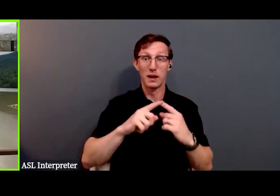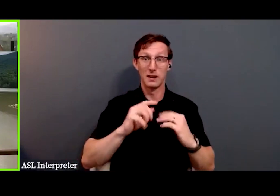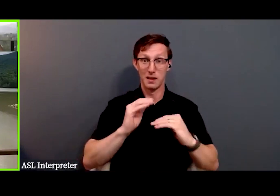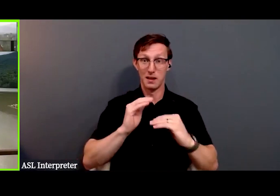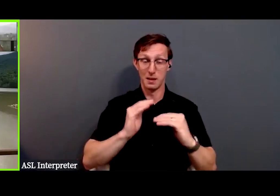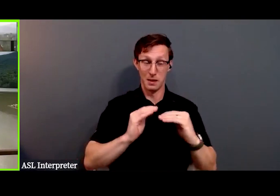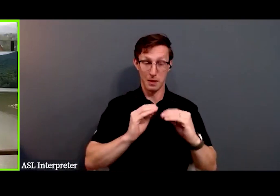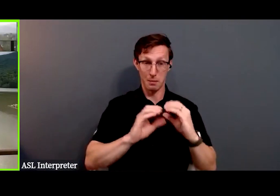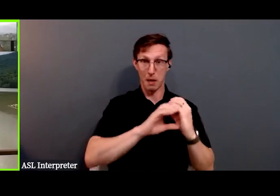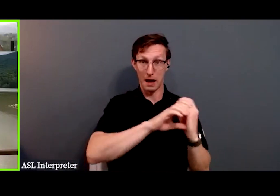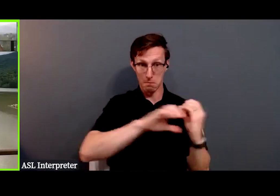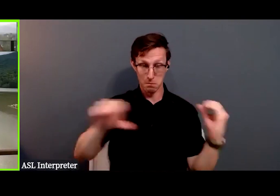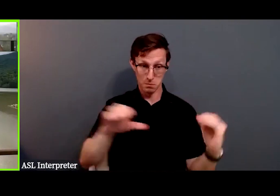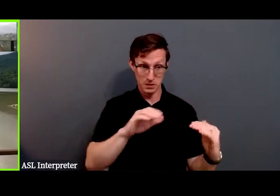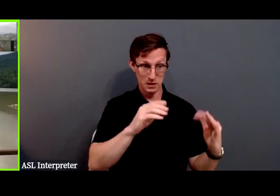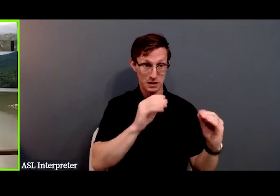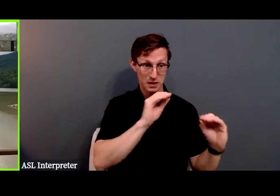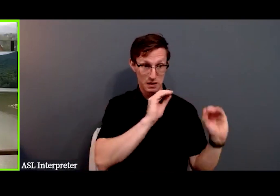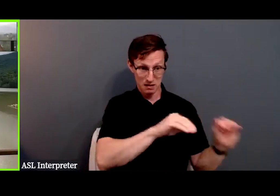the bypass line is completed.